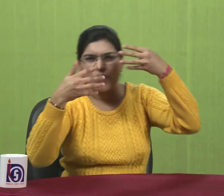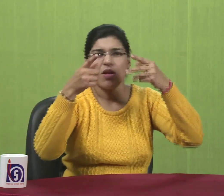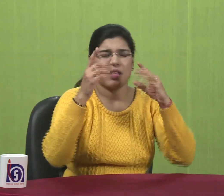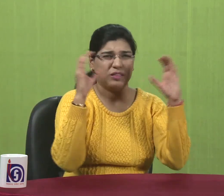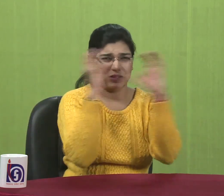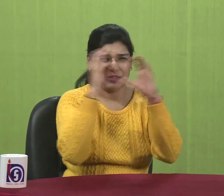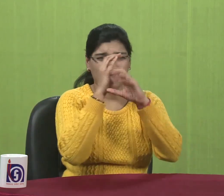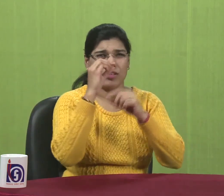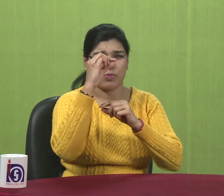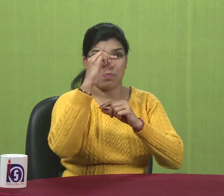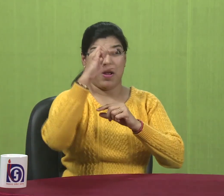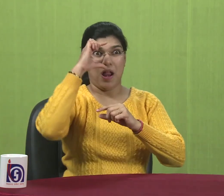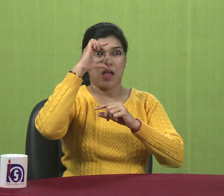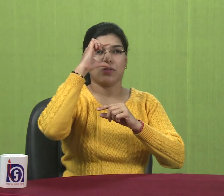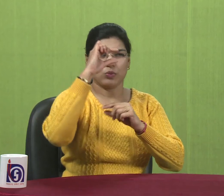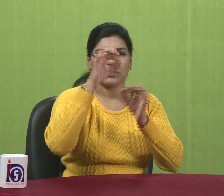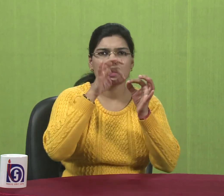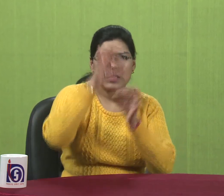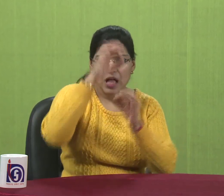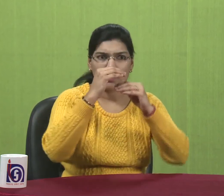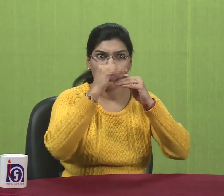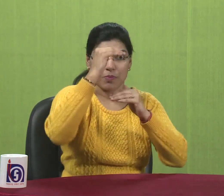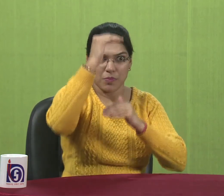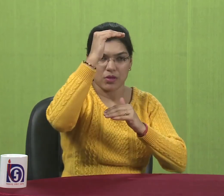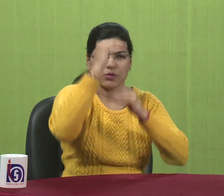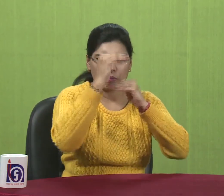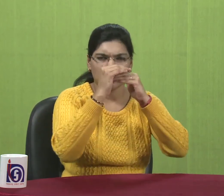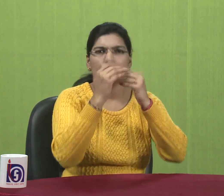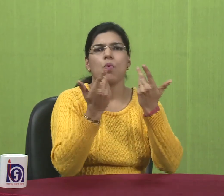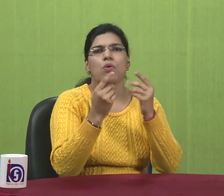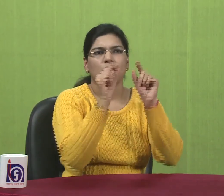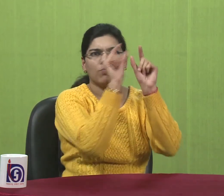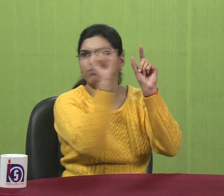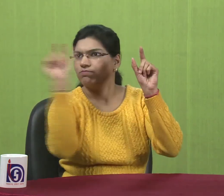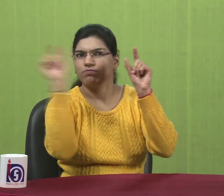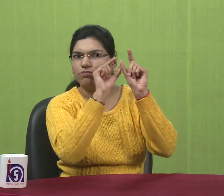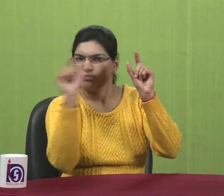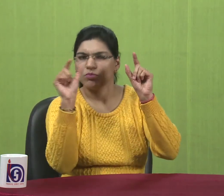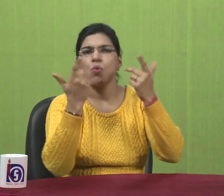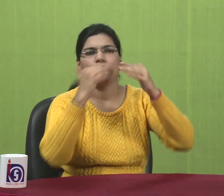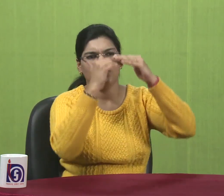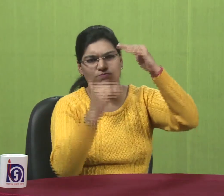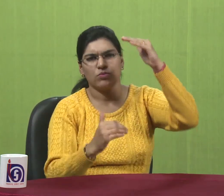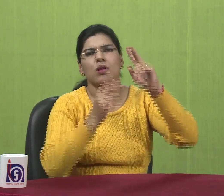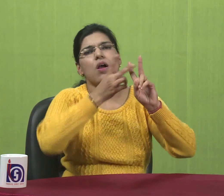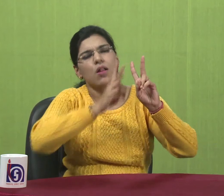it will display all the details about files such as name, type, size,